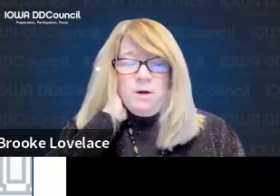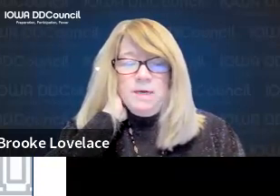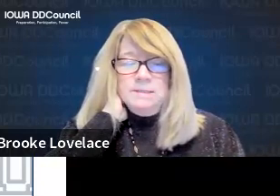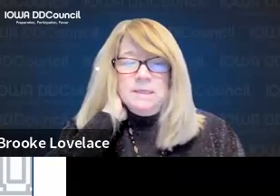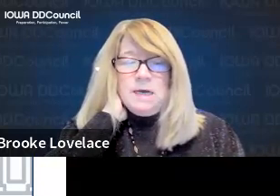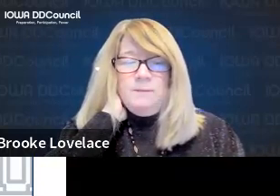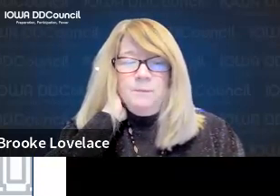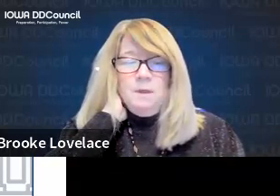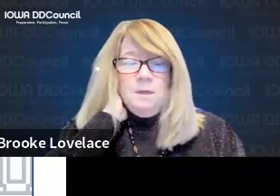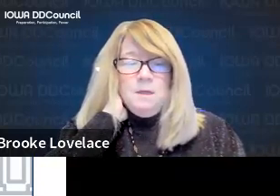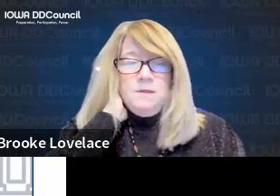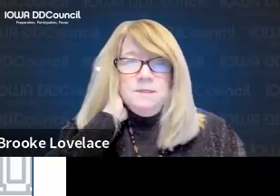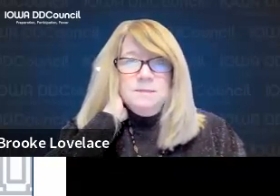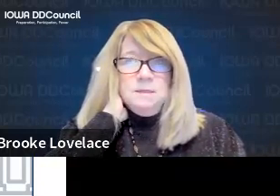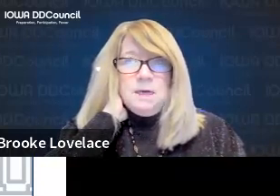bring awareness.